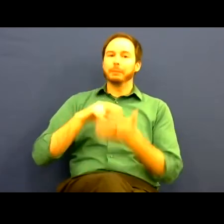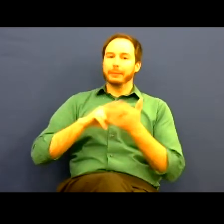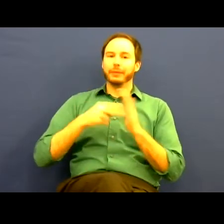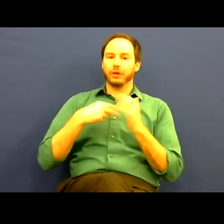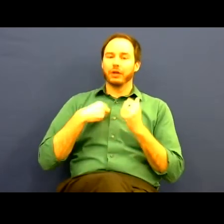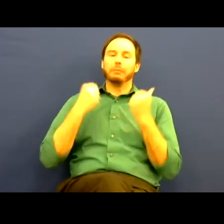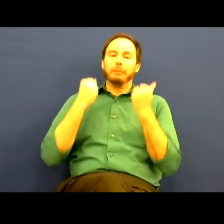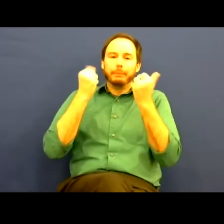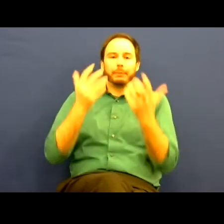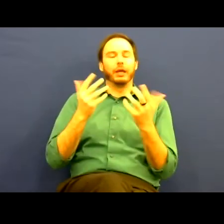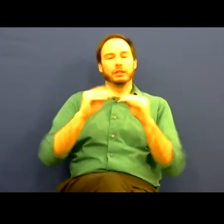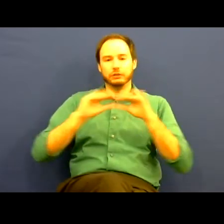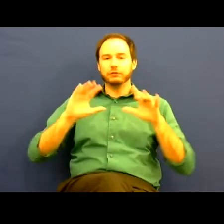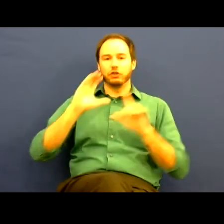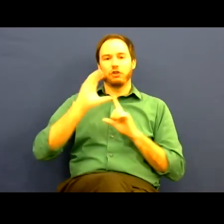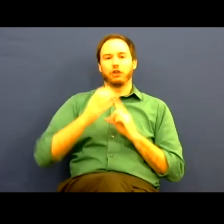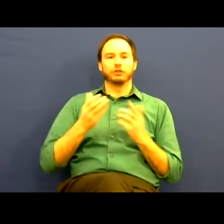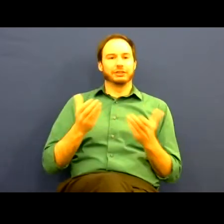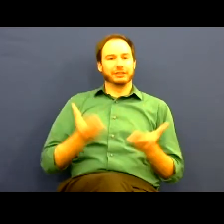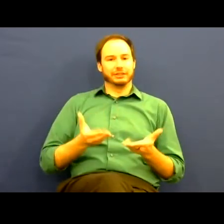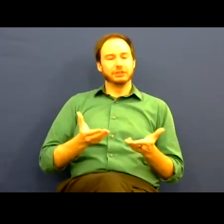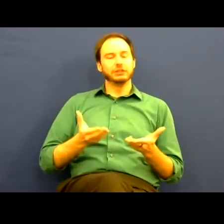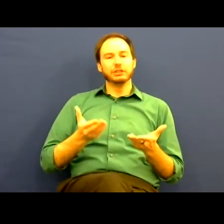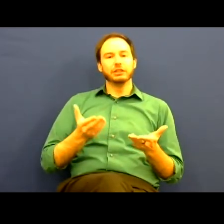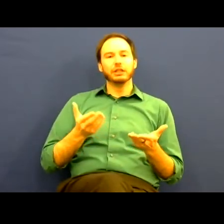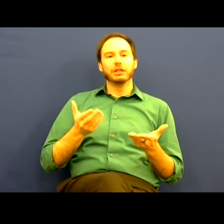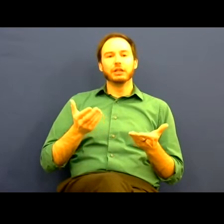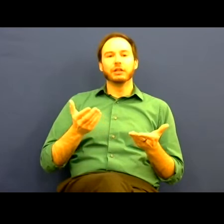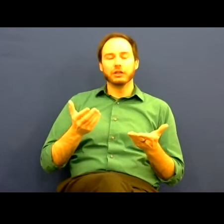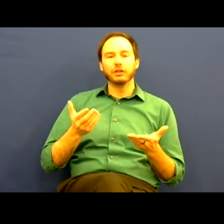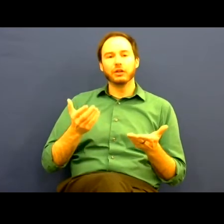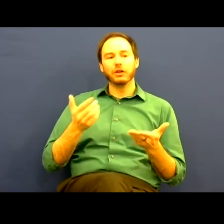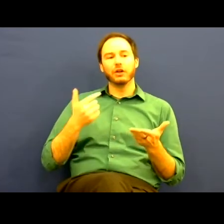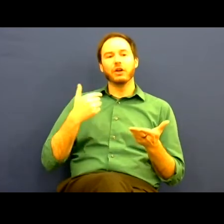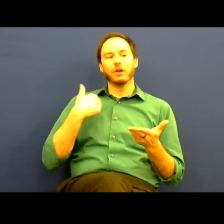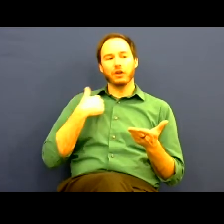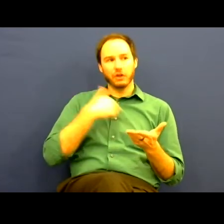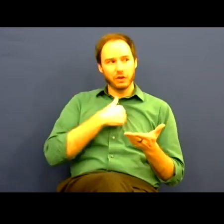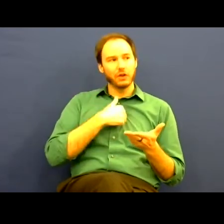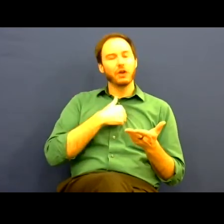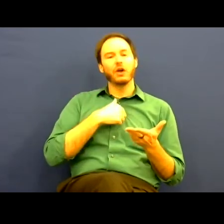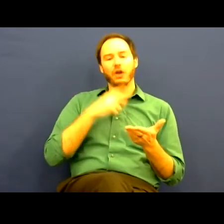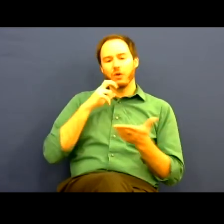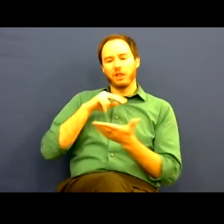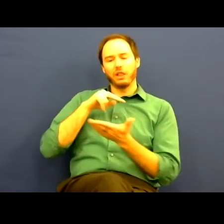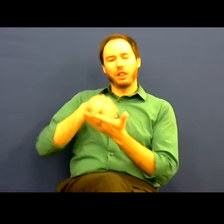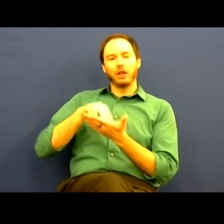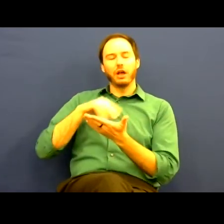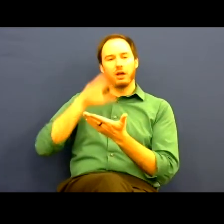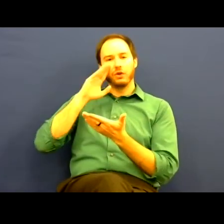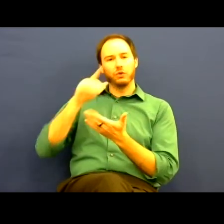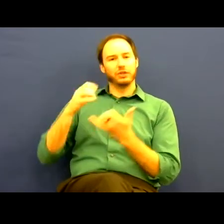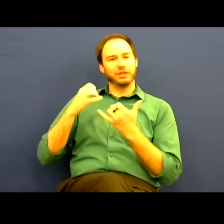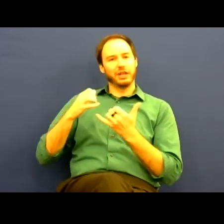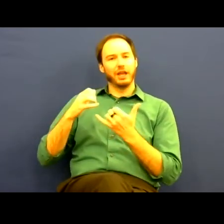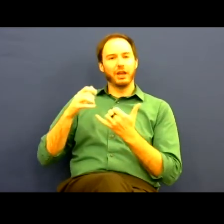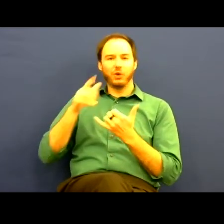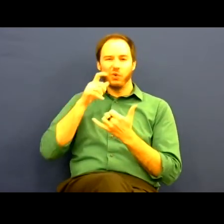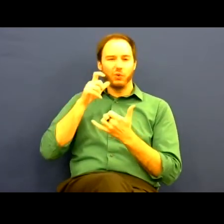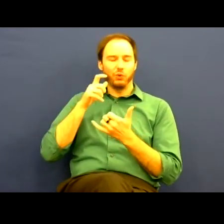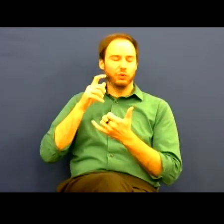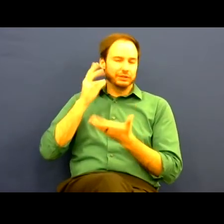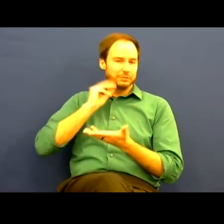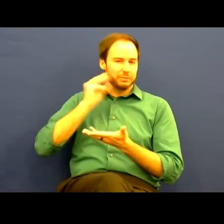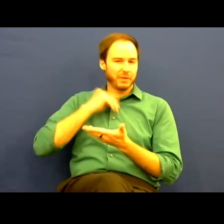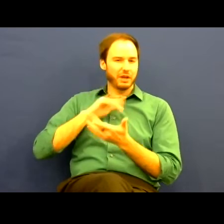of cultures, as I throw out the trivia, although the reporter knew it today because he's been around a